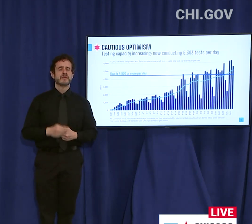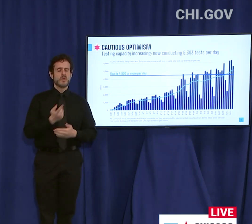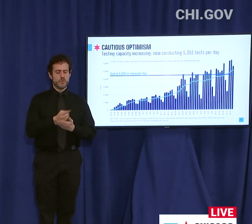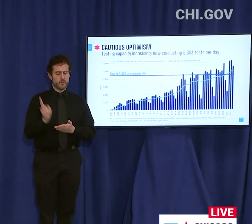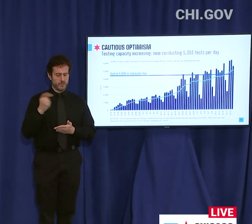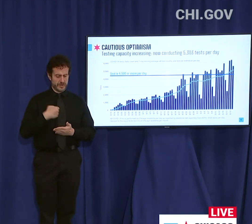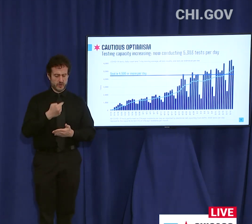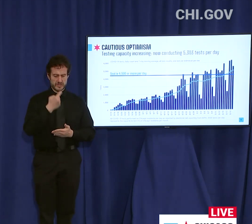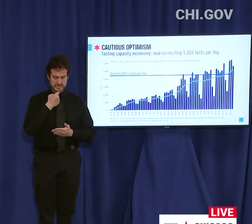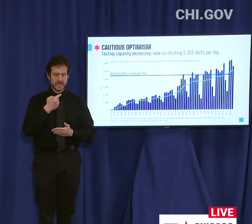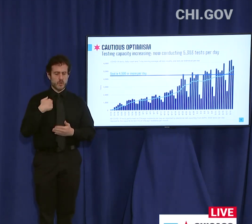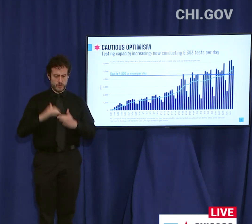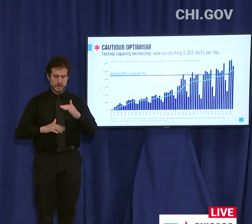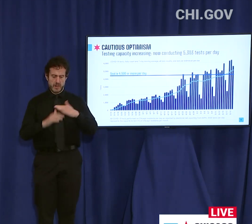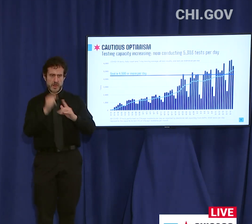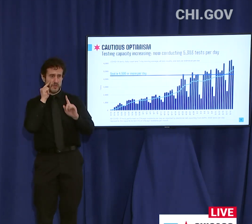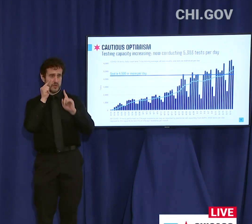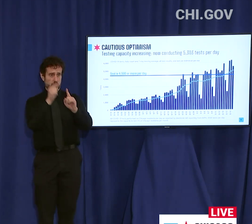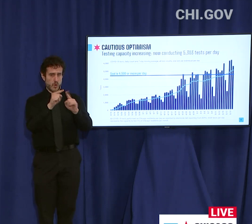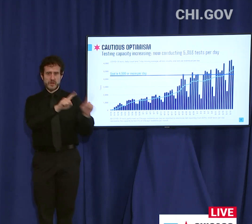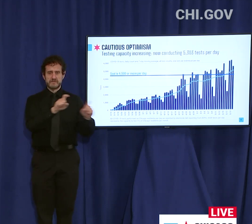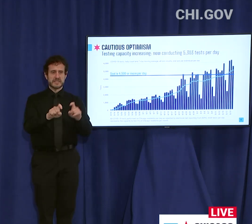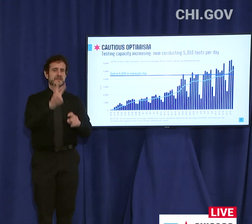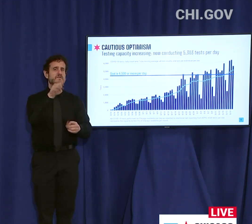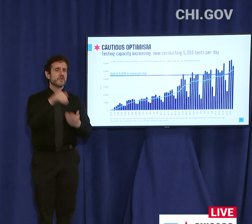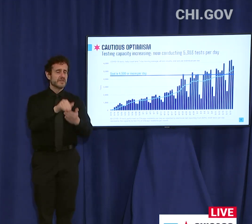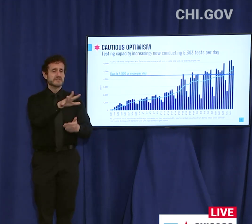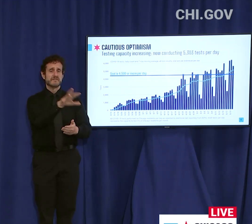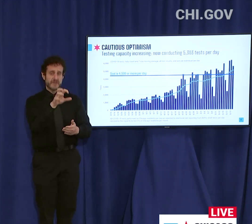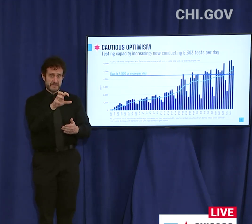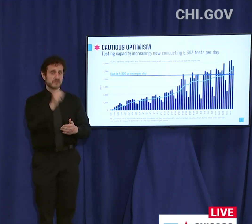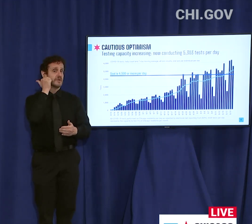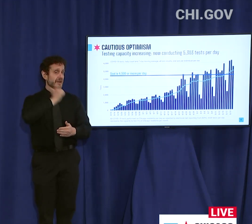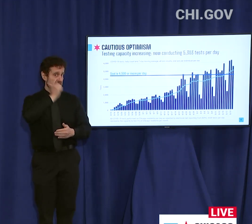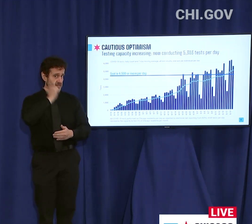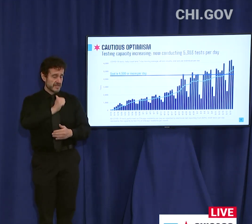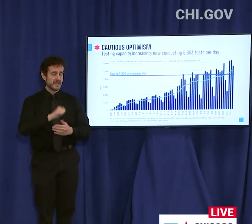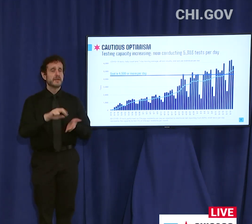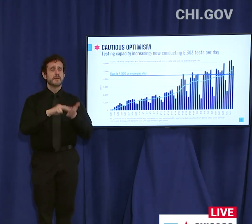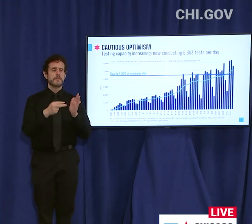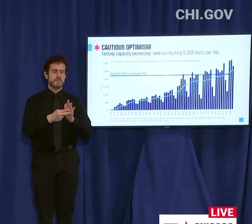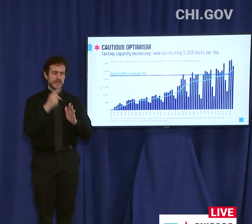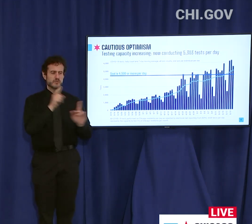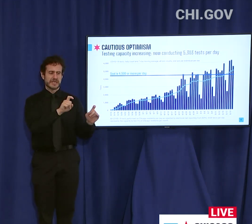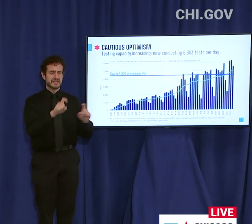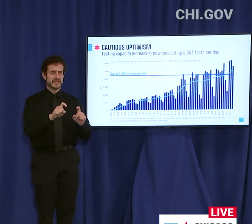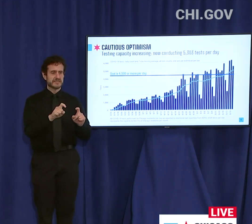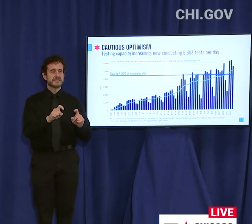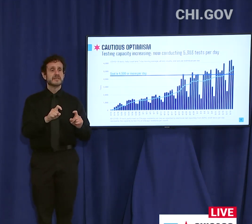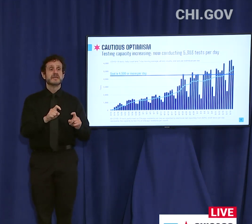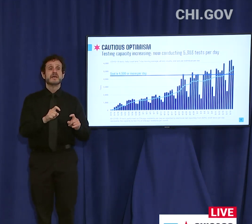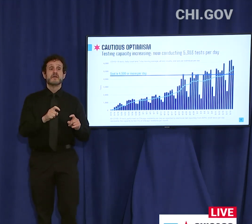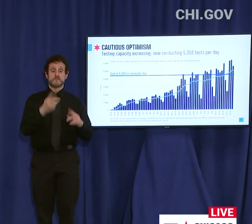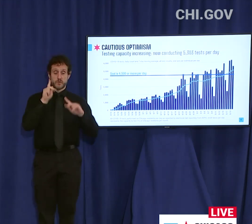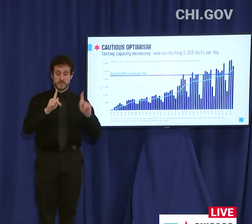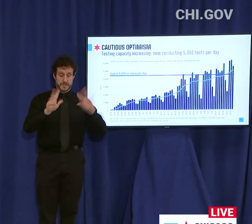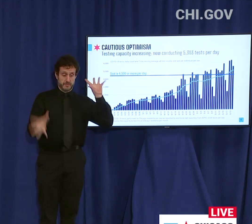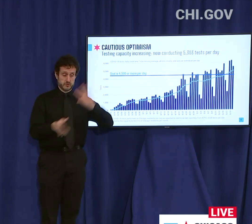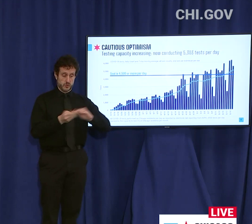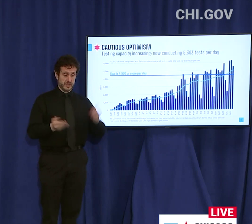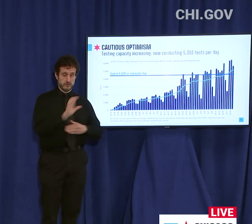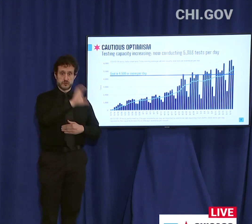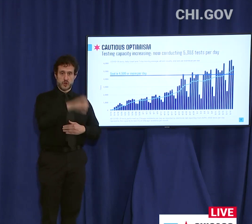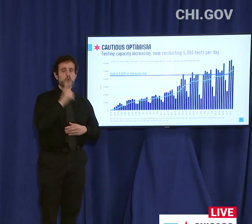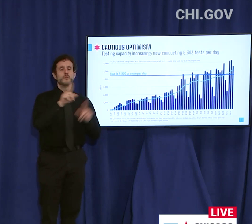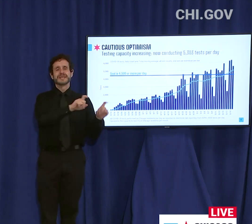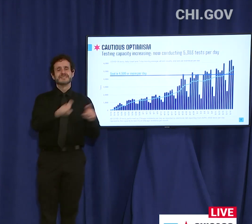our goal of testing 4,500 or more per day, which represents being able to test 5% of Chicagoans every month. We've